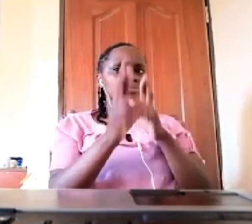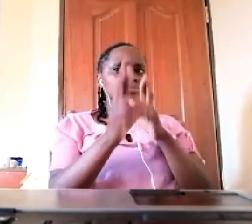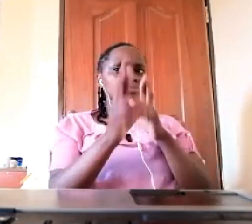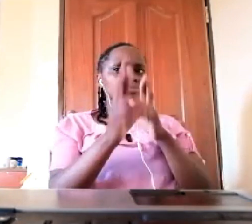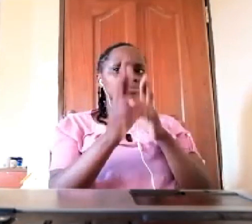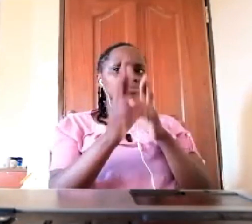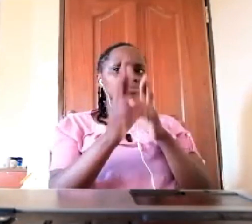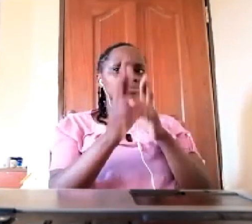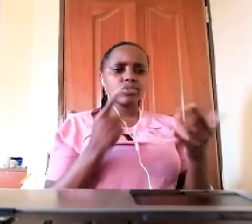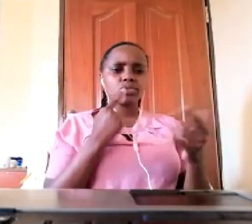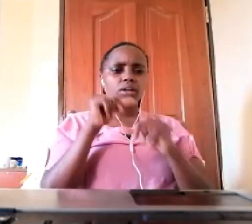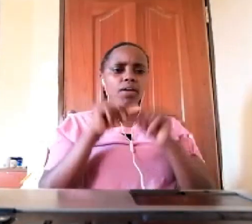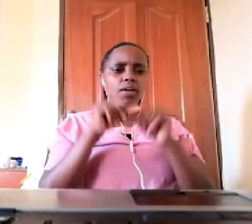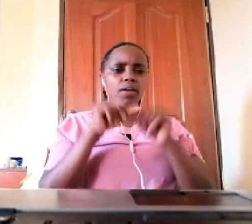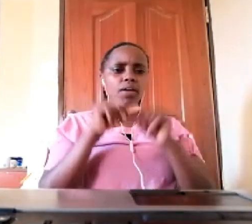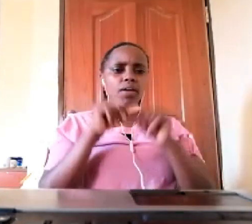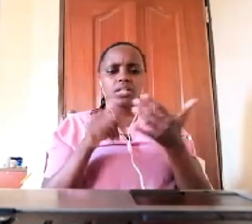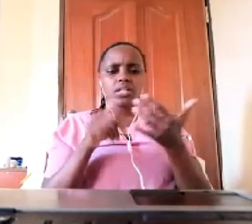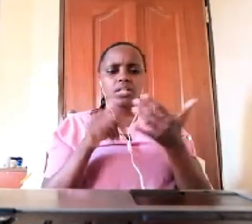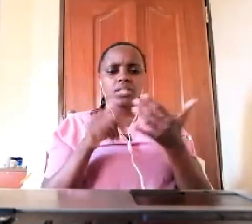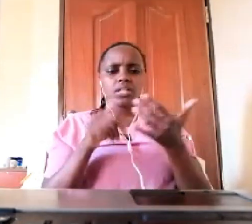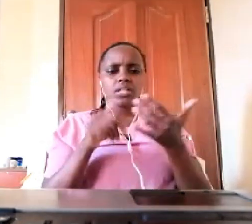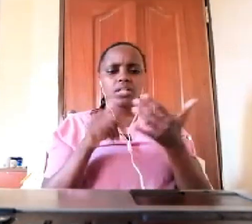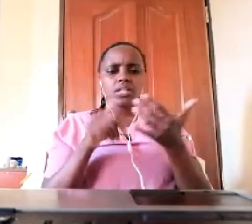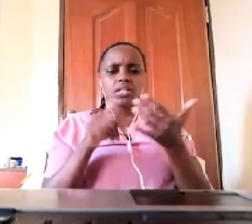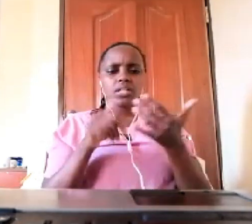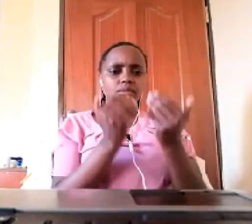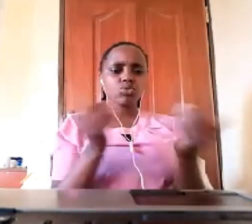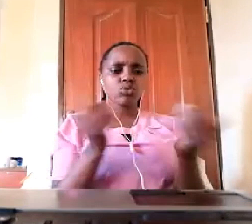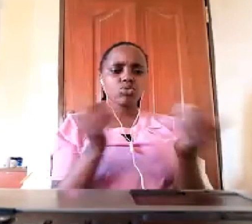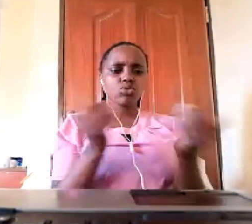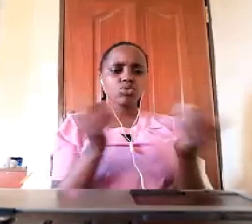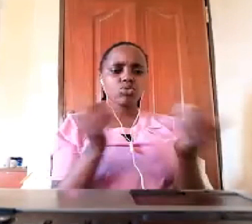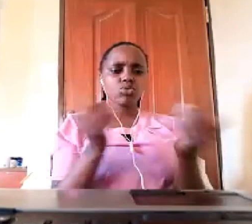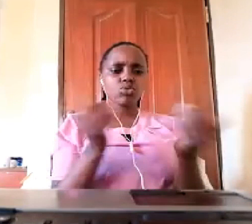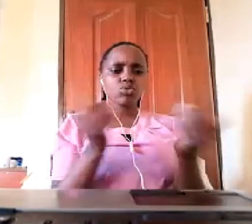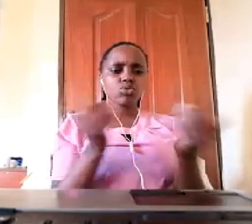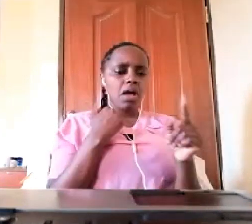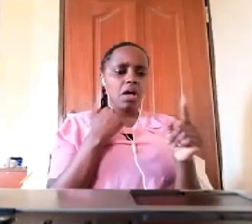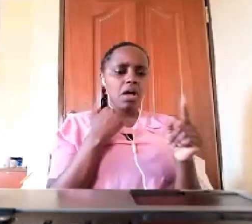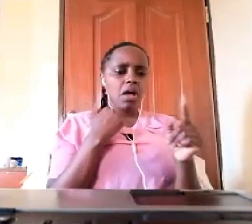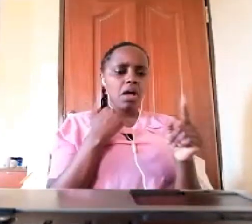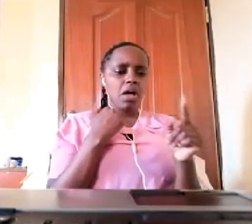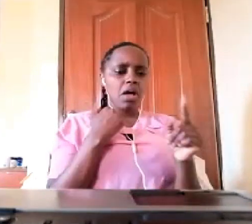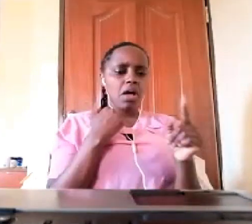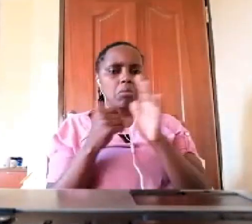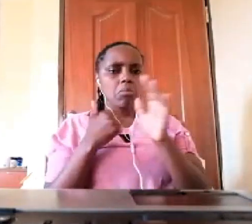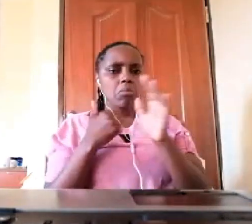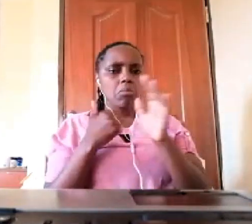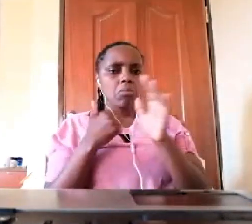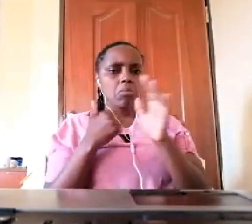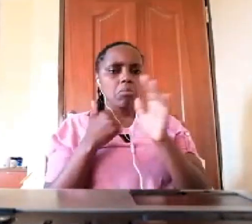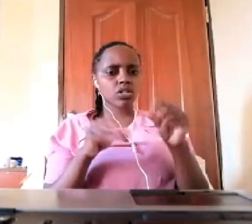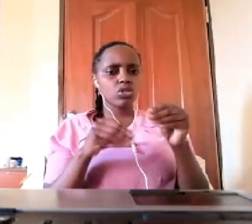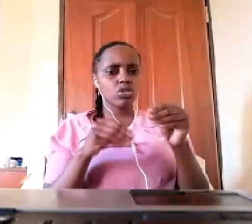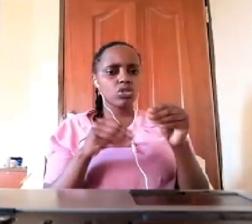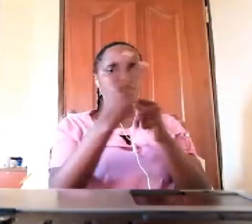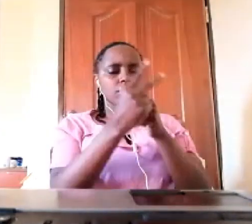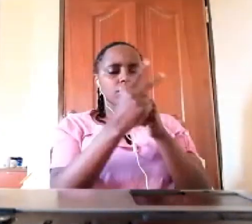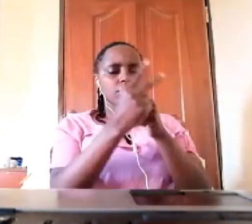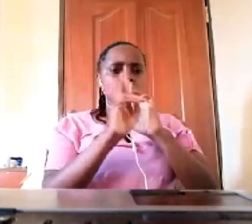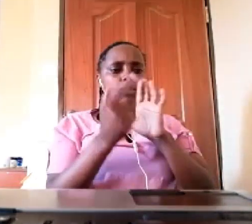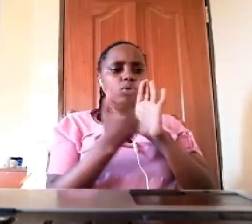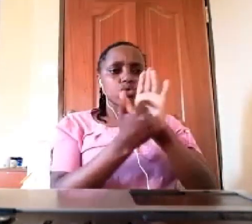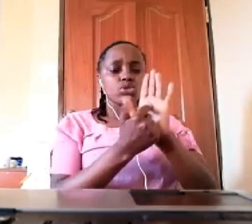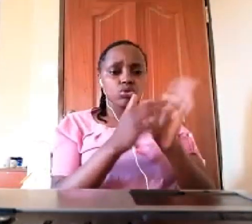you're talking about essentially the same children. They don't have different problems, but you're submitting two reports, which reflects